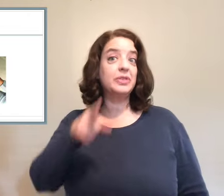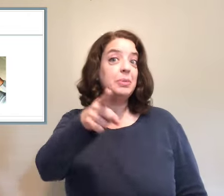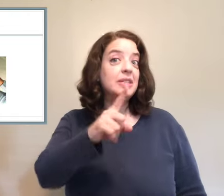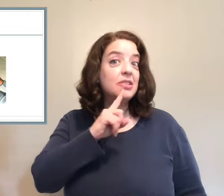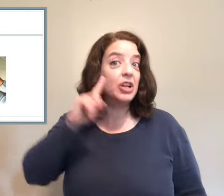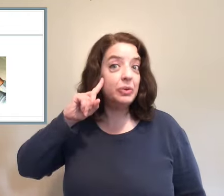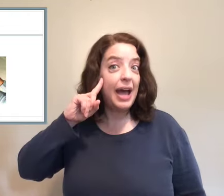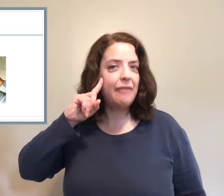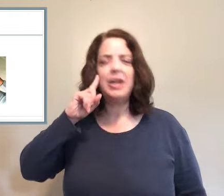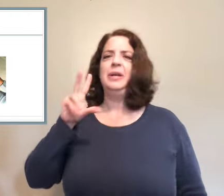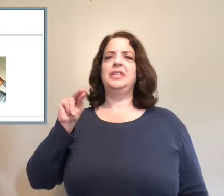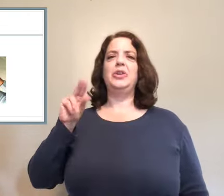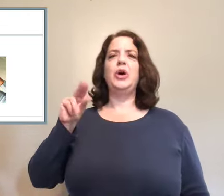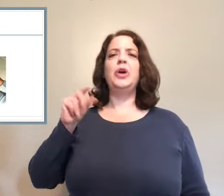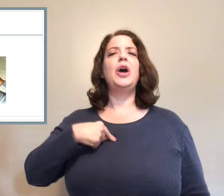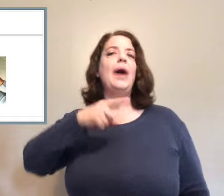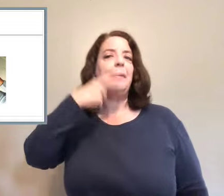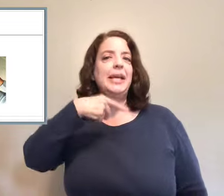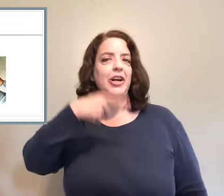somebody says, are you deaf? Say, no, no, no, I'm hearing.